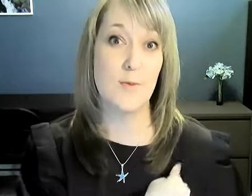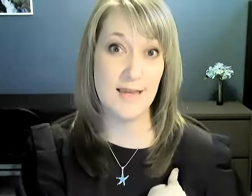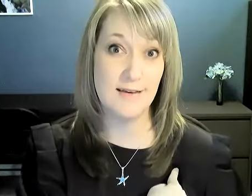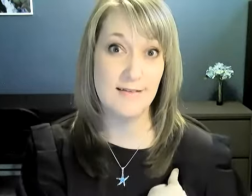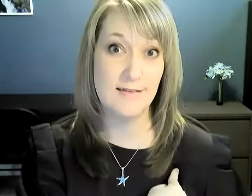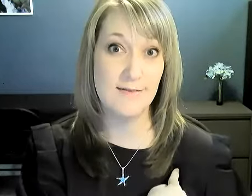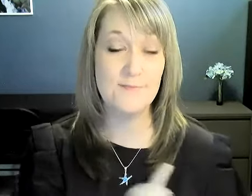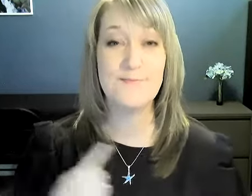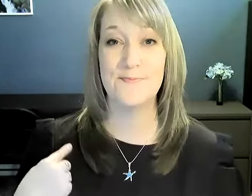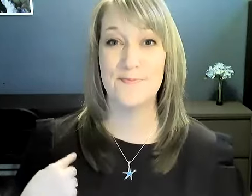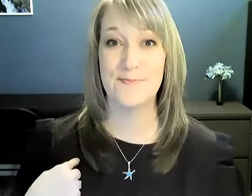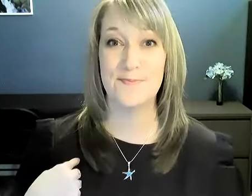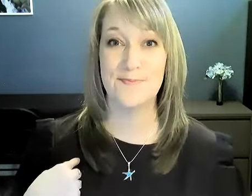we.